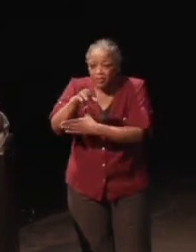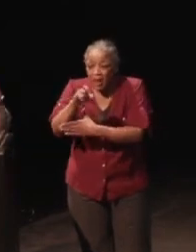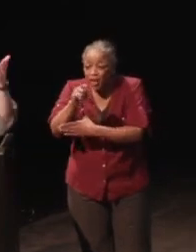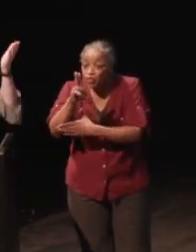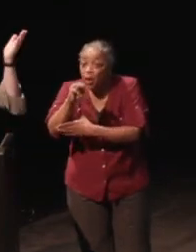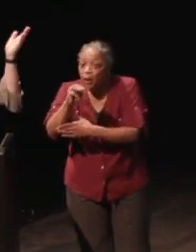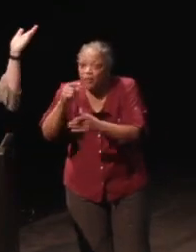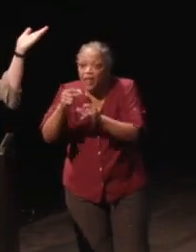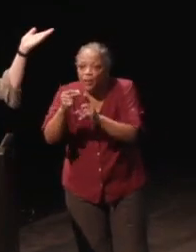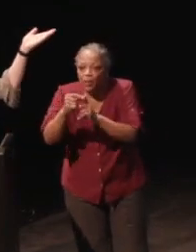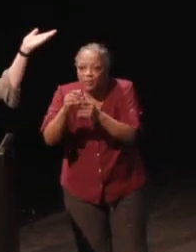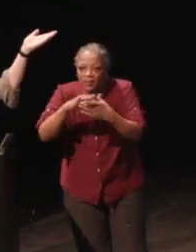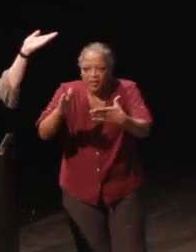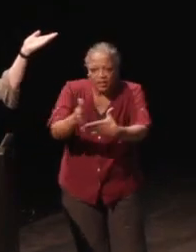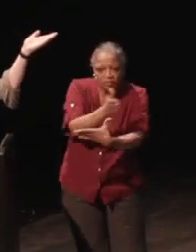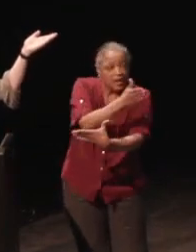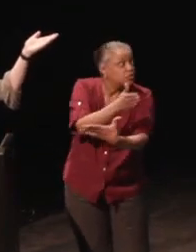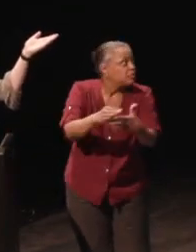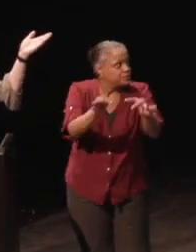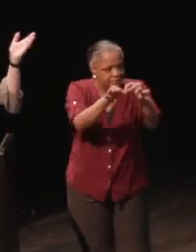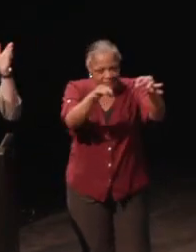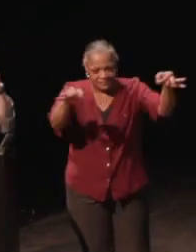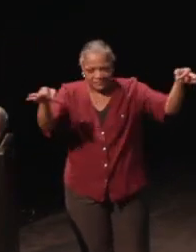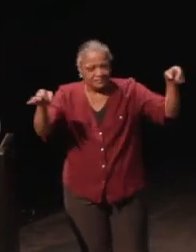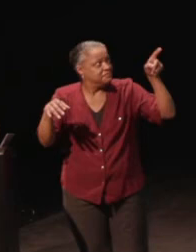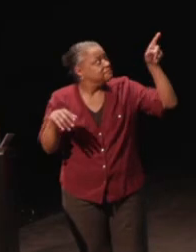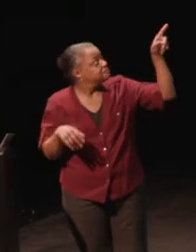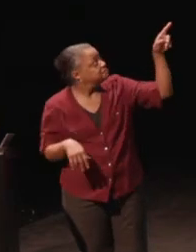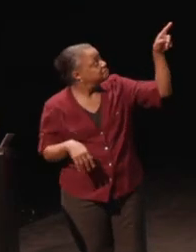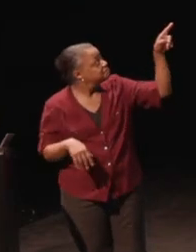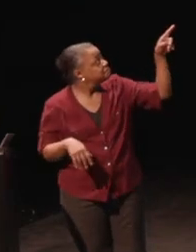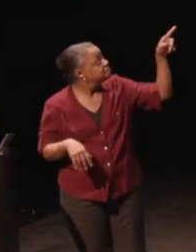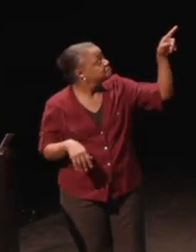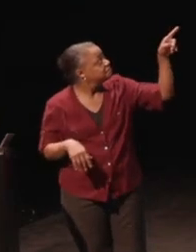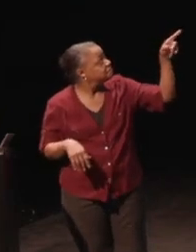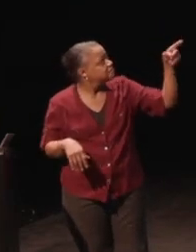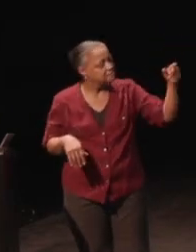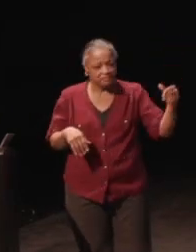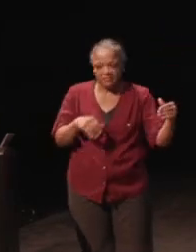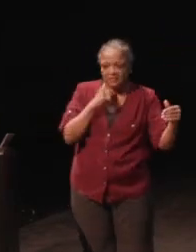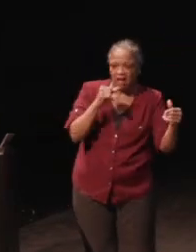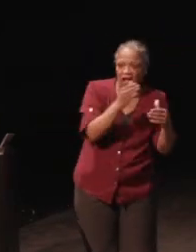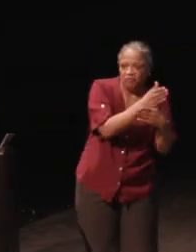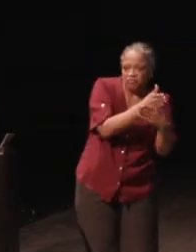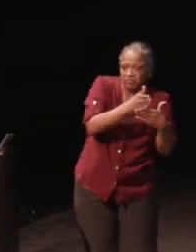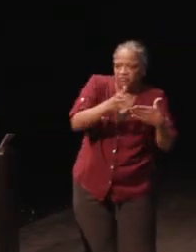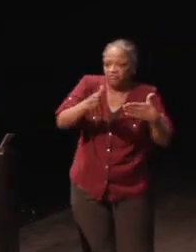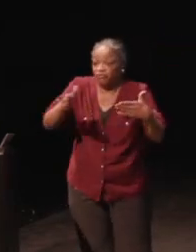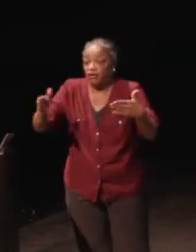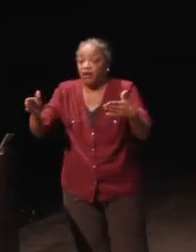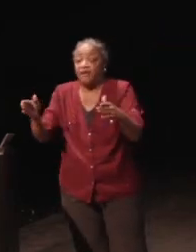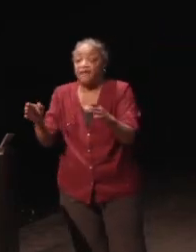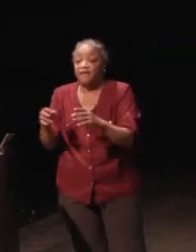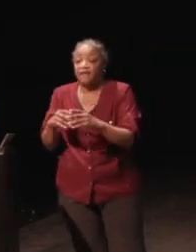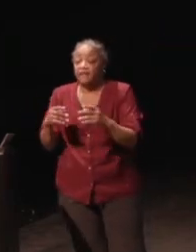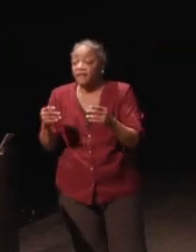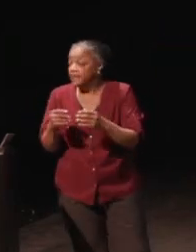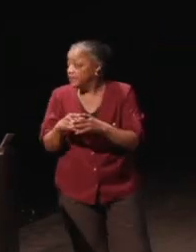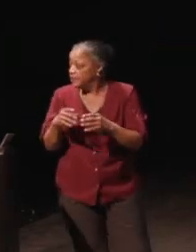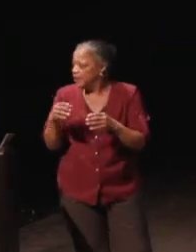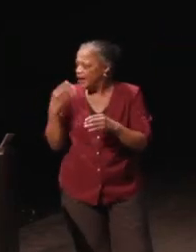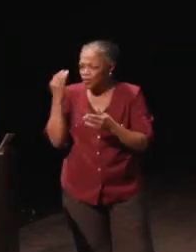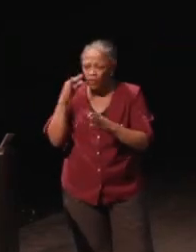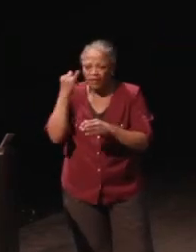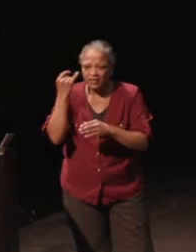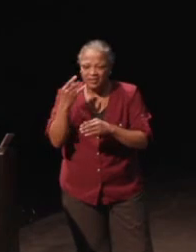right, we often think of this line. And I don't know if anybody has seen this from Theora, this